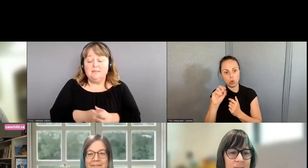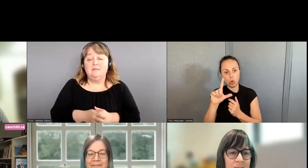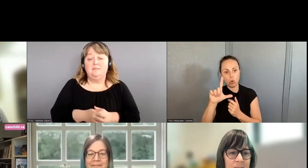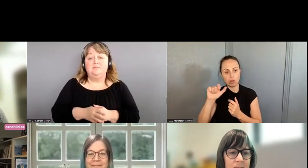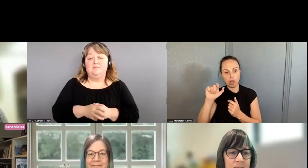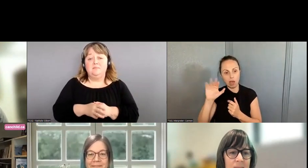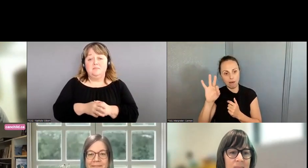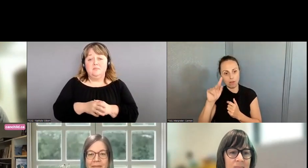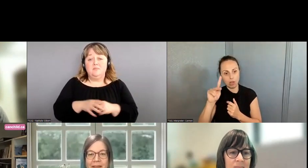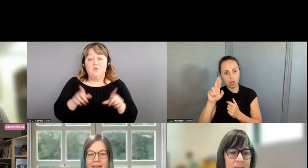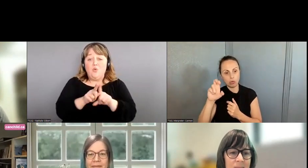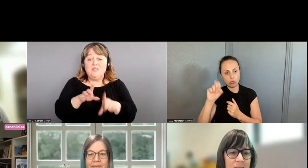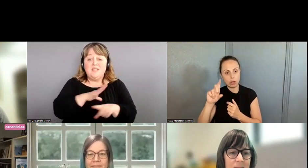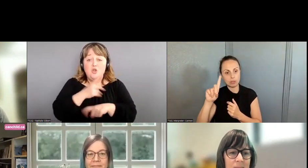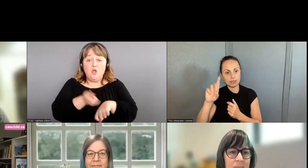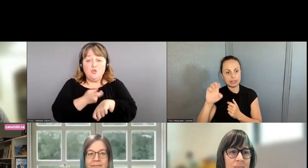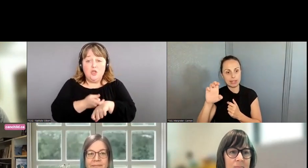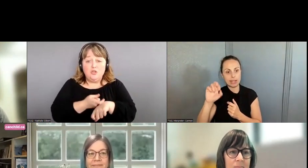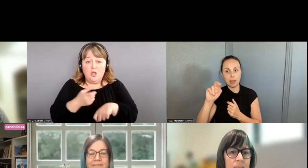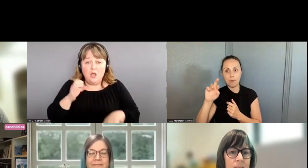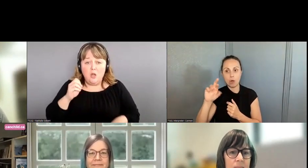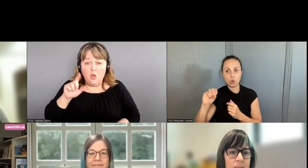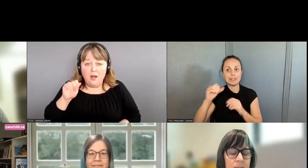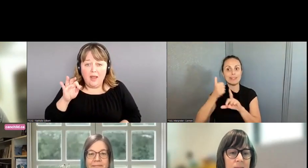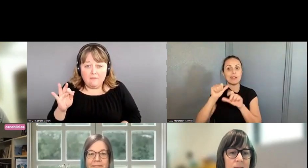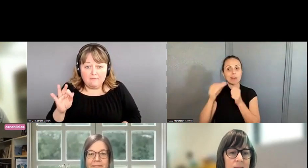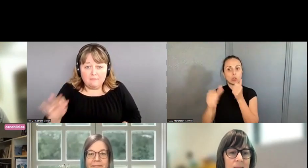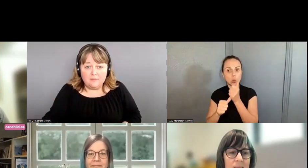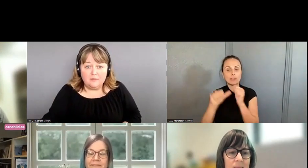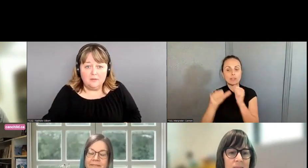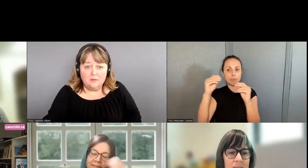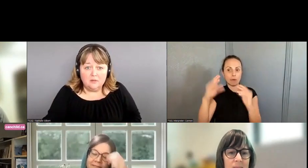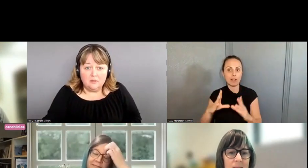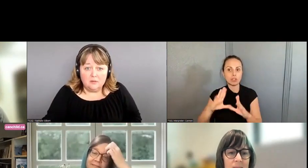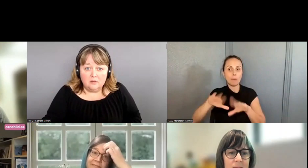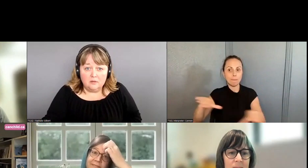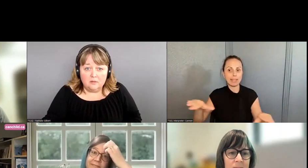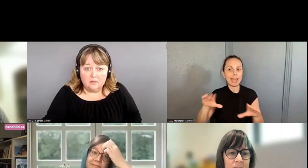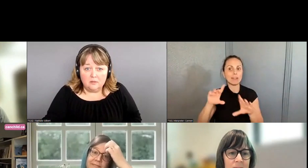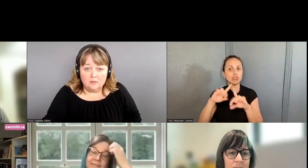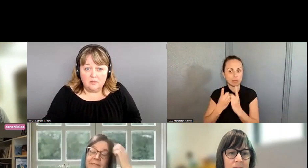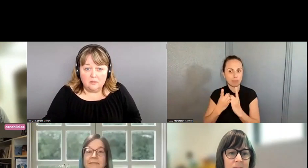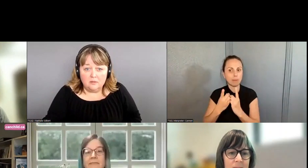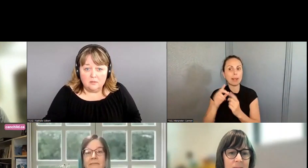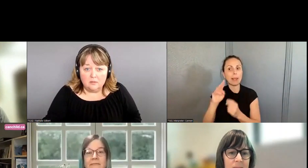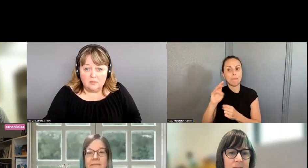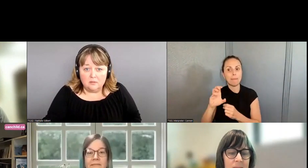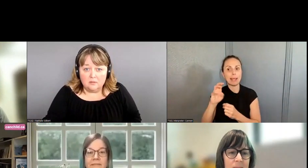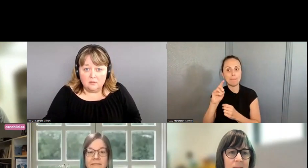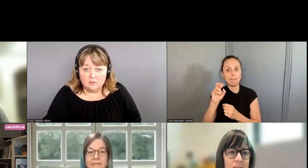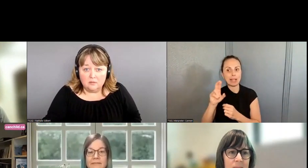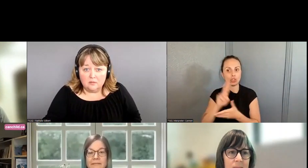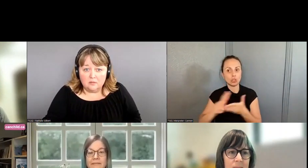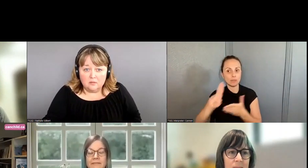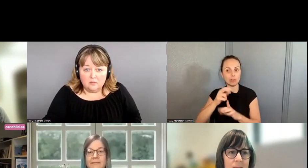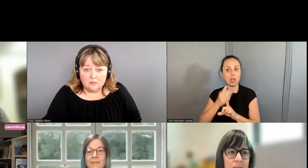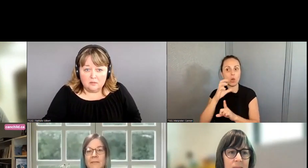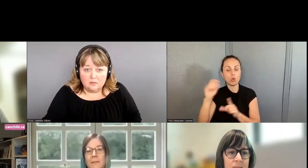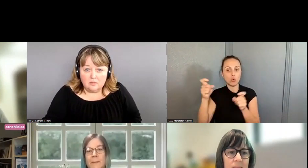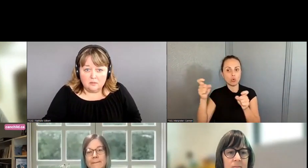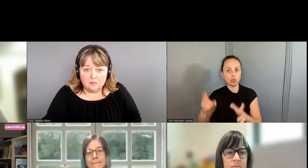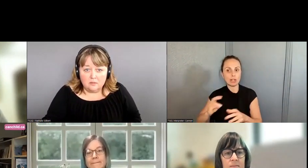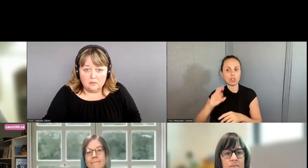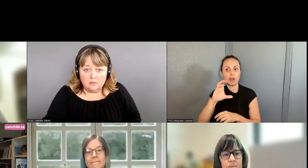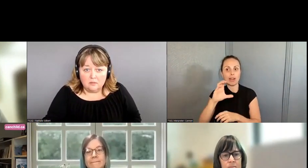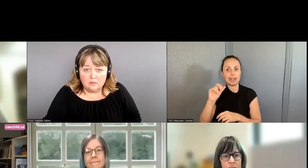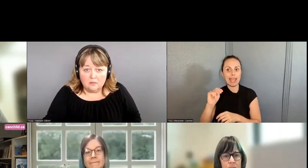Camargo, who is an associate professor at the Department of Pediatrics at McMaster University. He is co-director of the Can Child Center